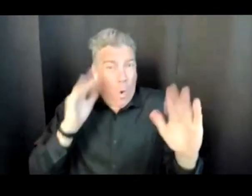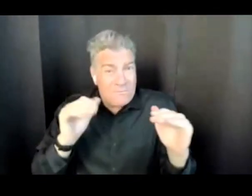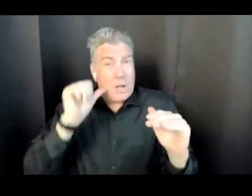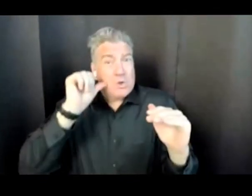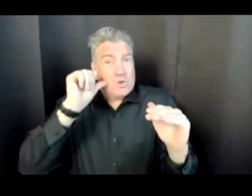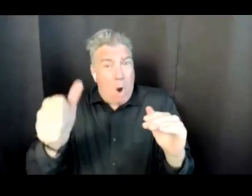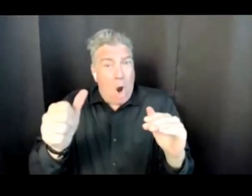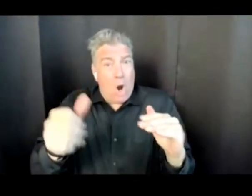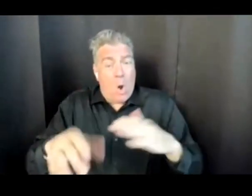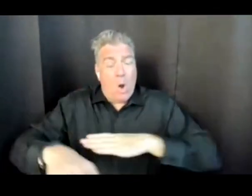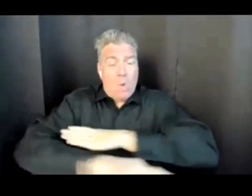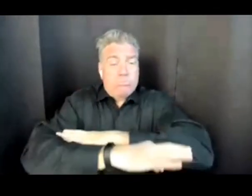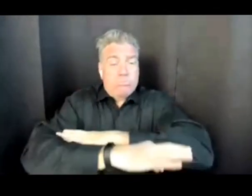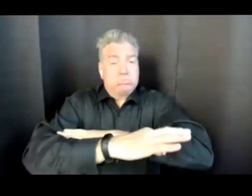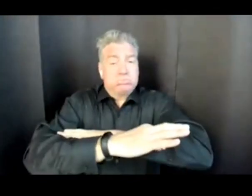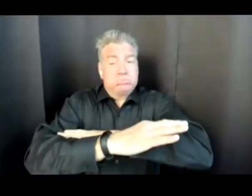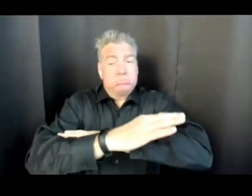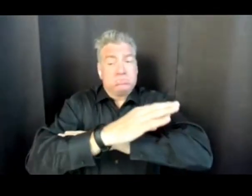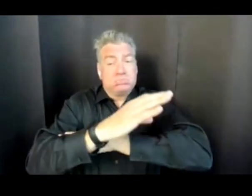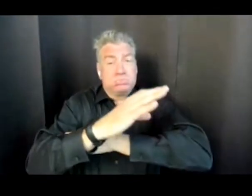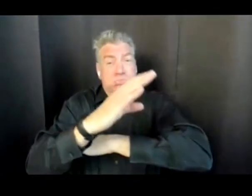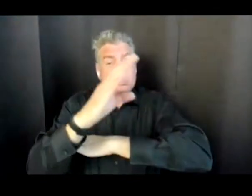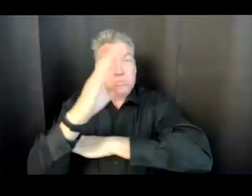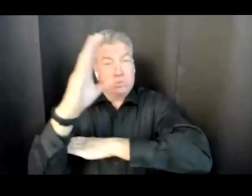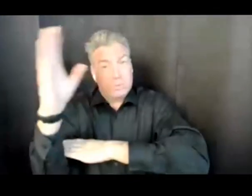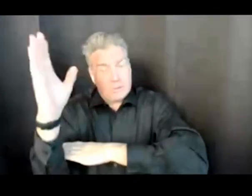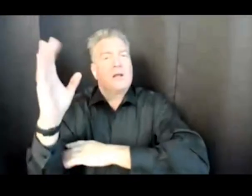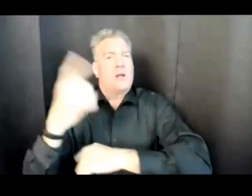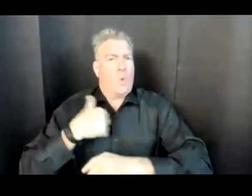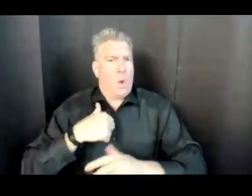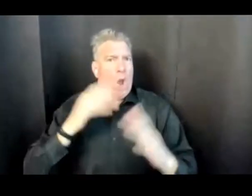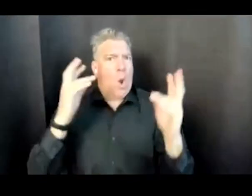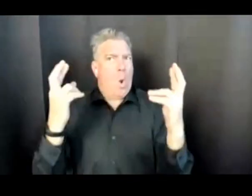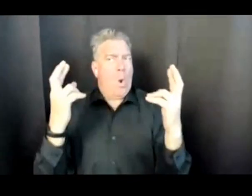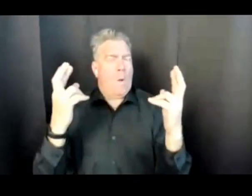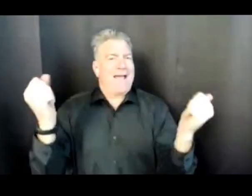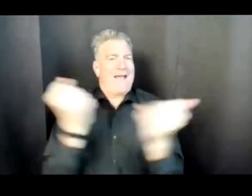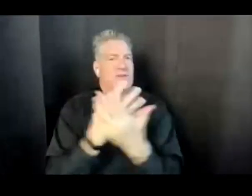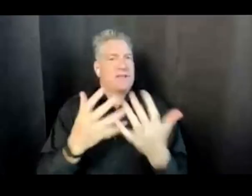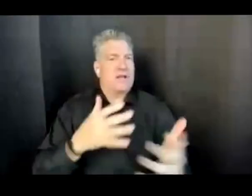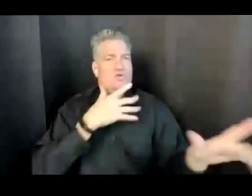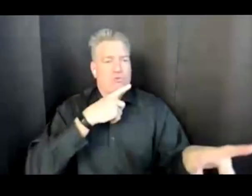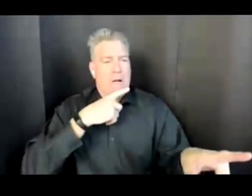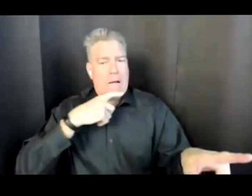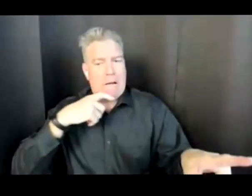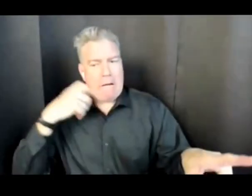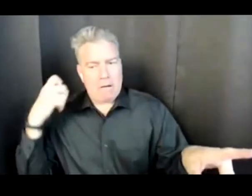dry everything before temperatures really plummet again on Tuesday morning. Thank you.